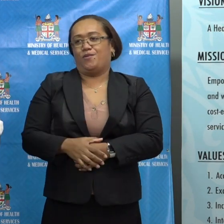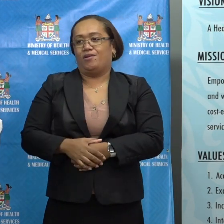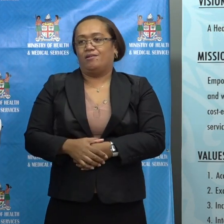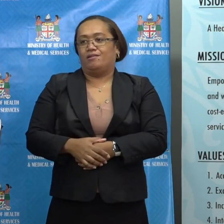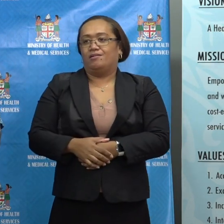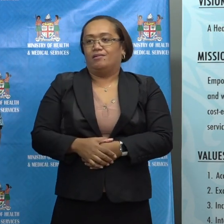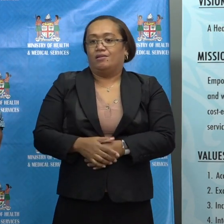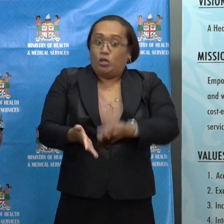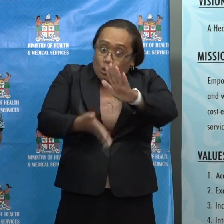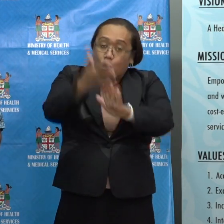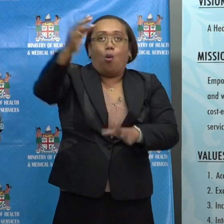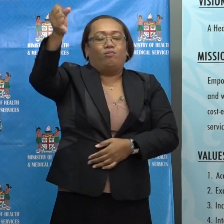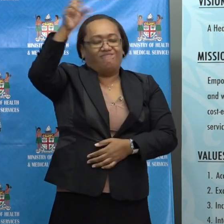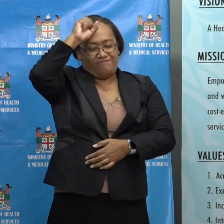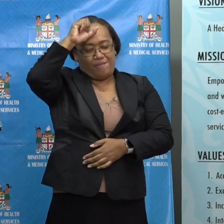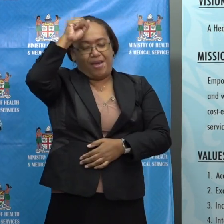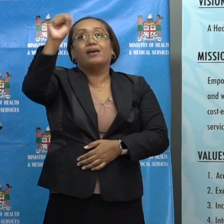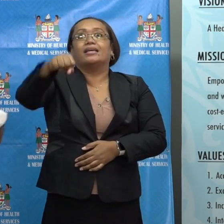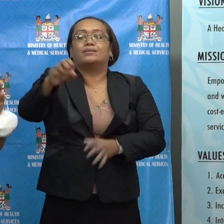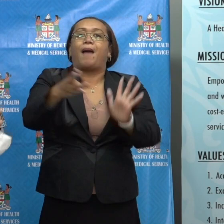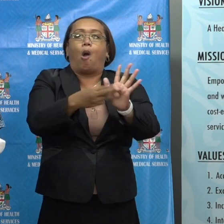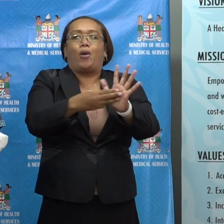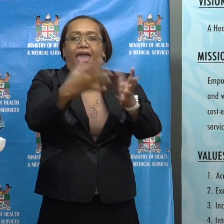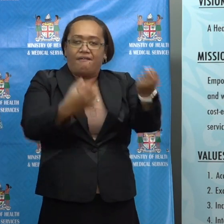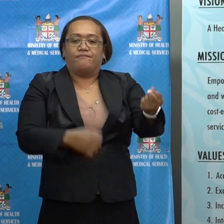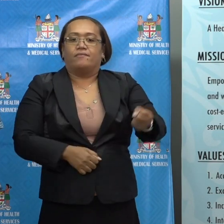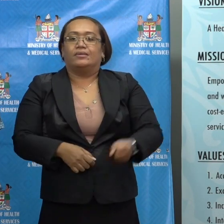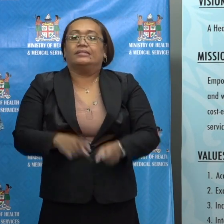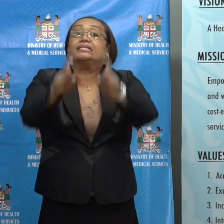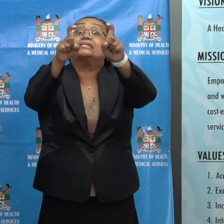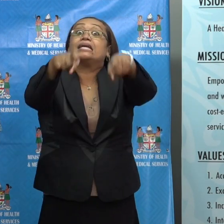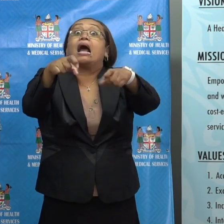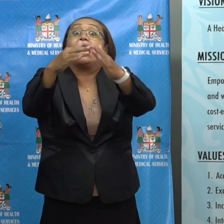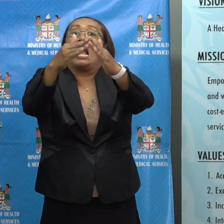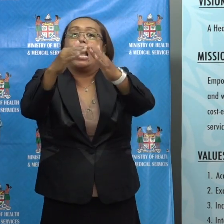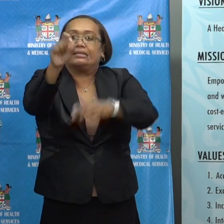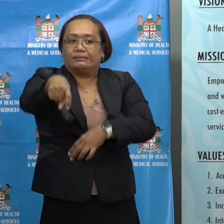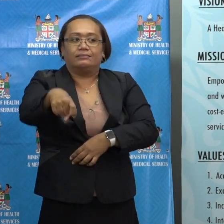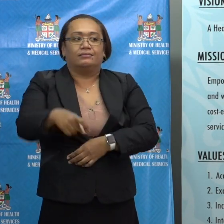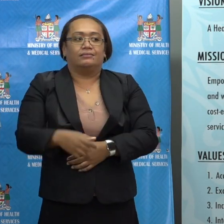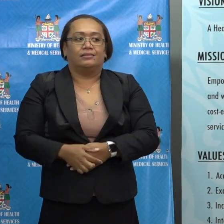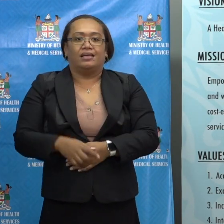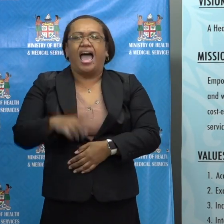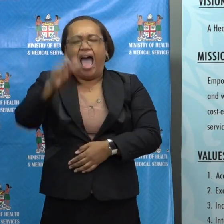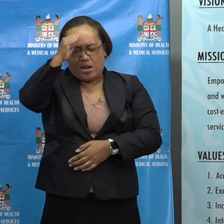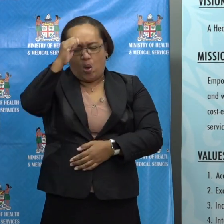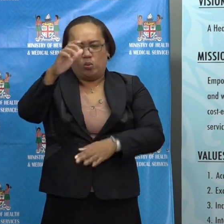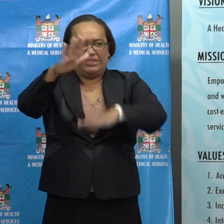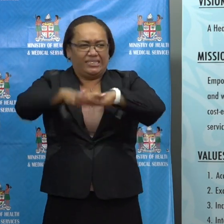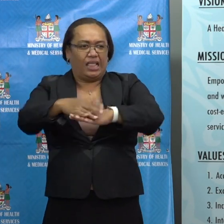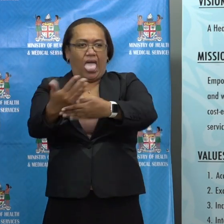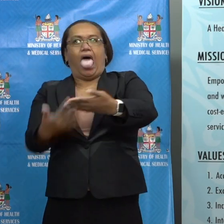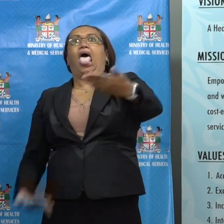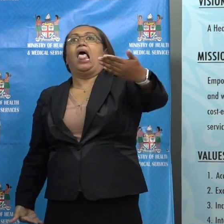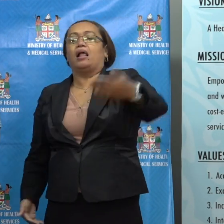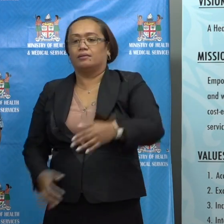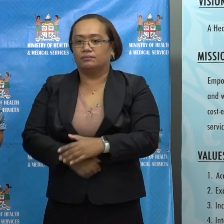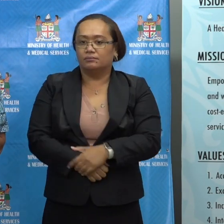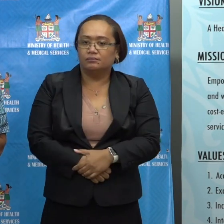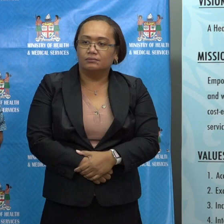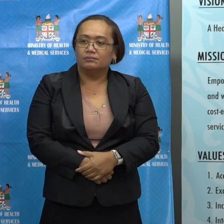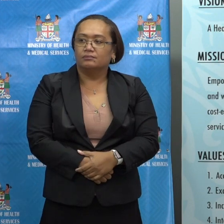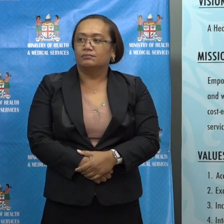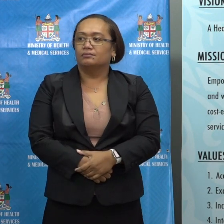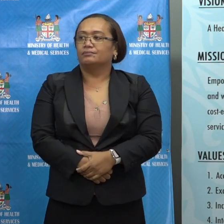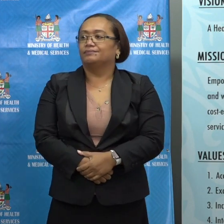away from here, tonight, we will sit down again, reset up this table, and have another long discussion about who's going to go where tonight.